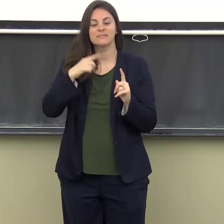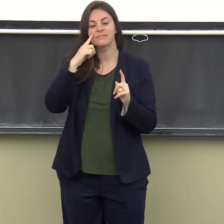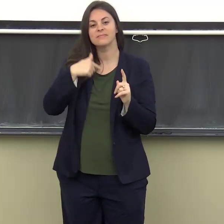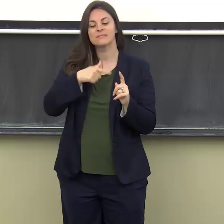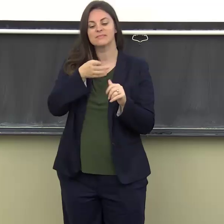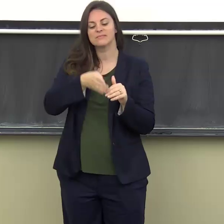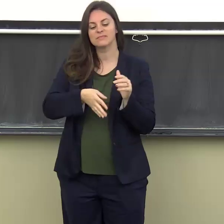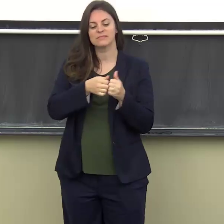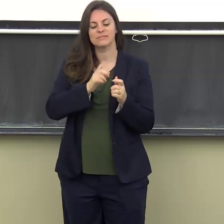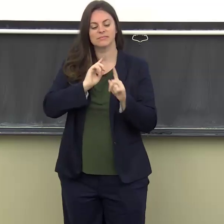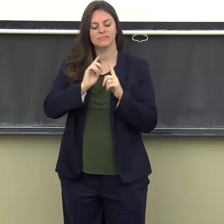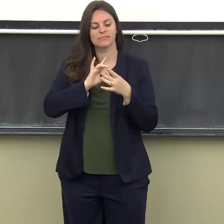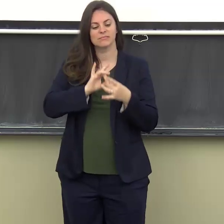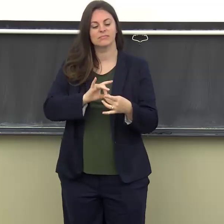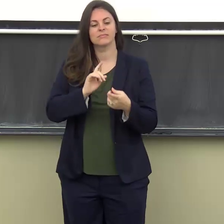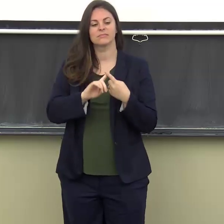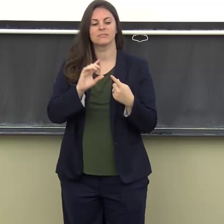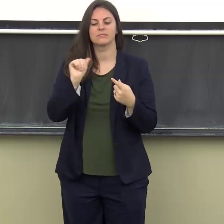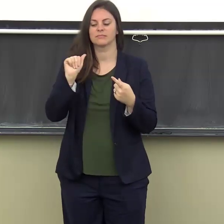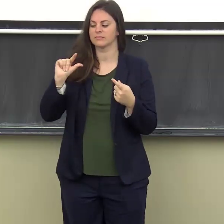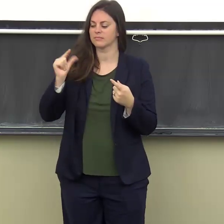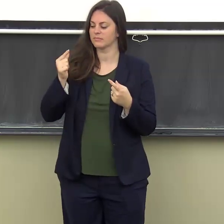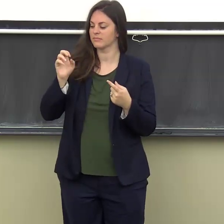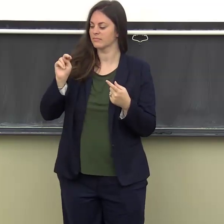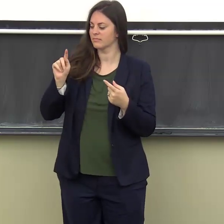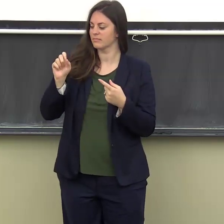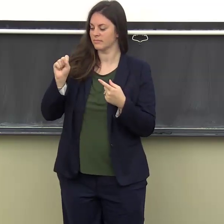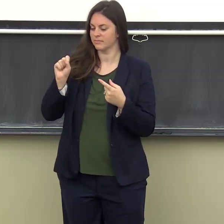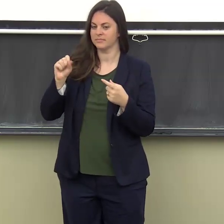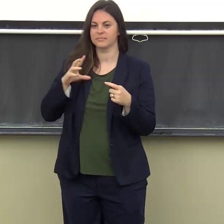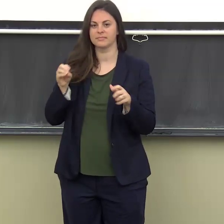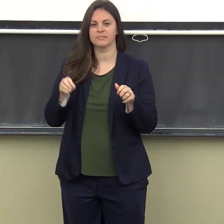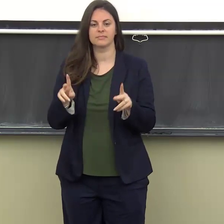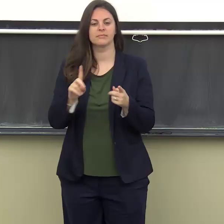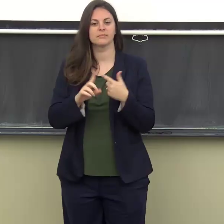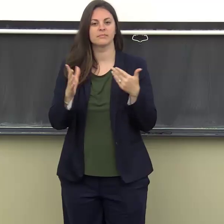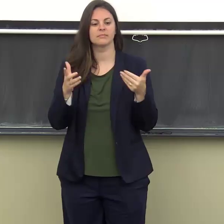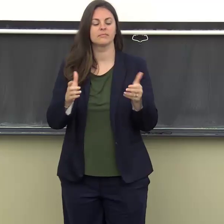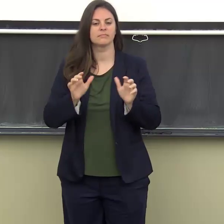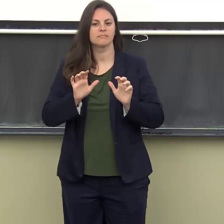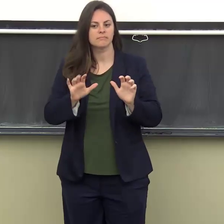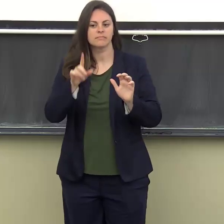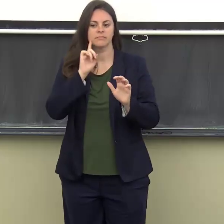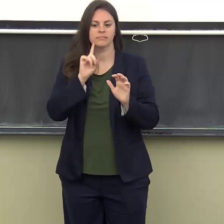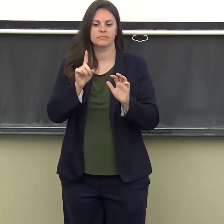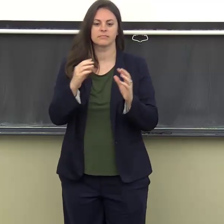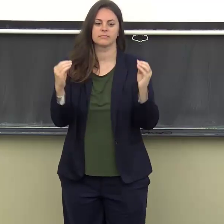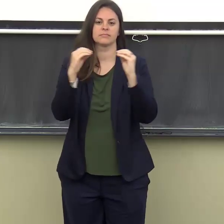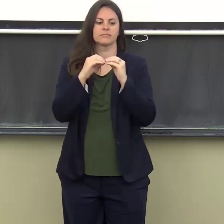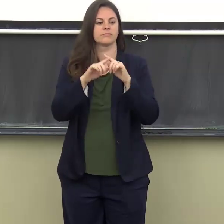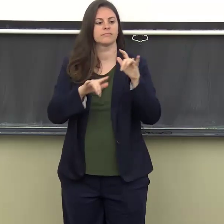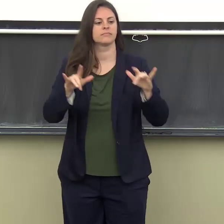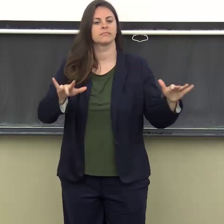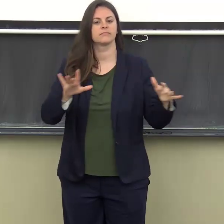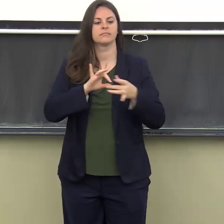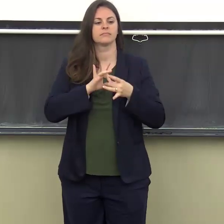on the conversation of agents and the opportunity to push for greater diversification